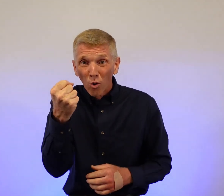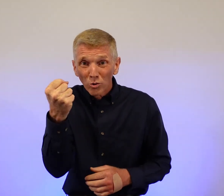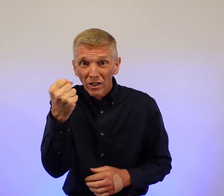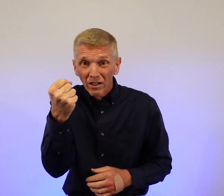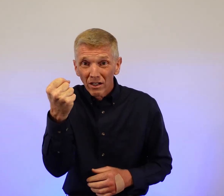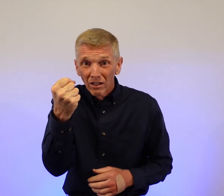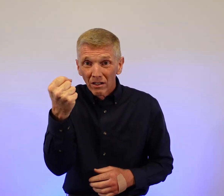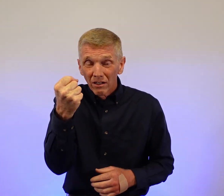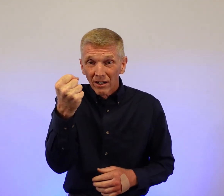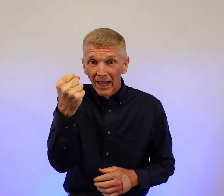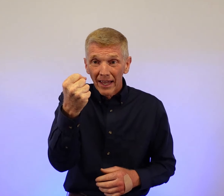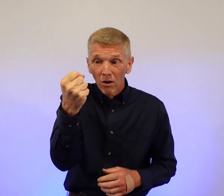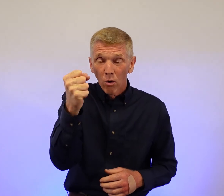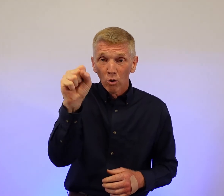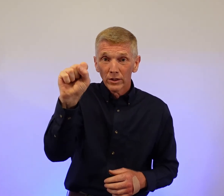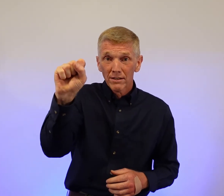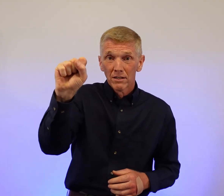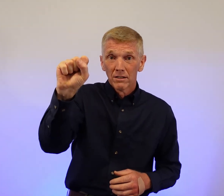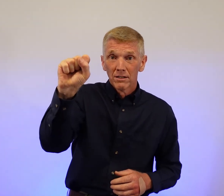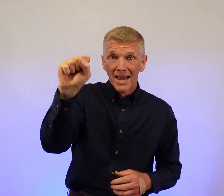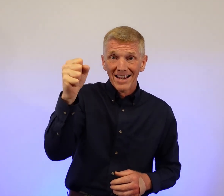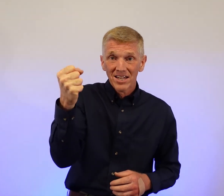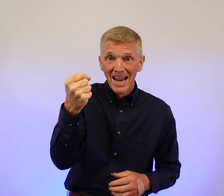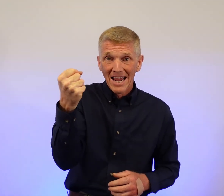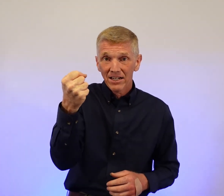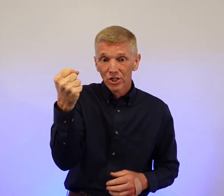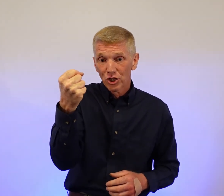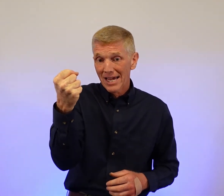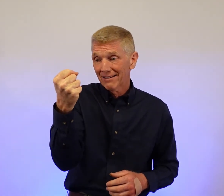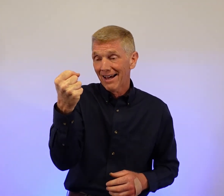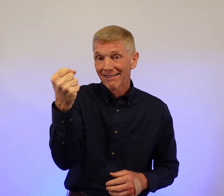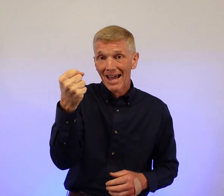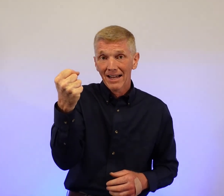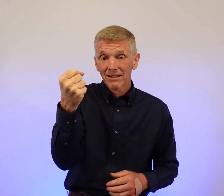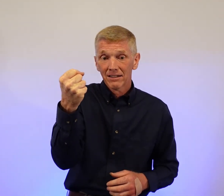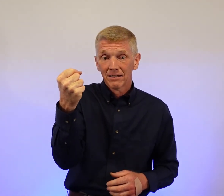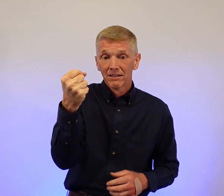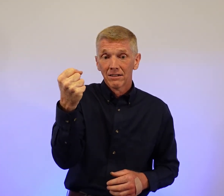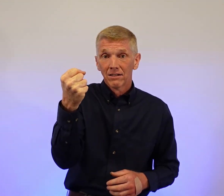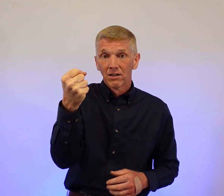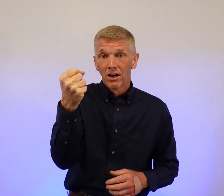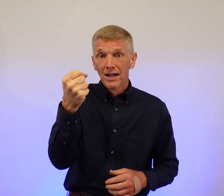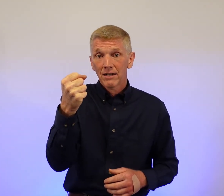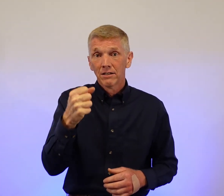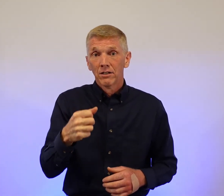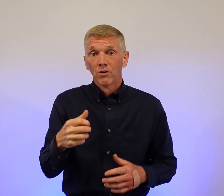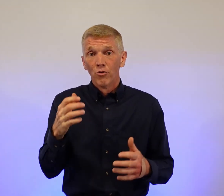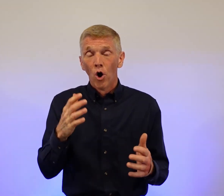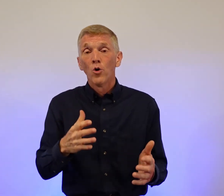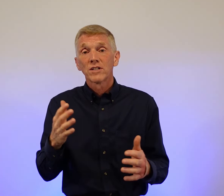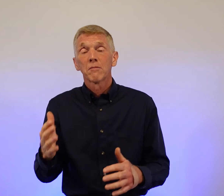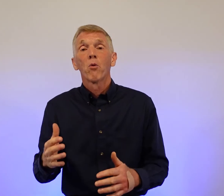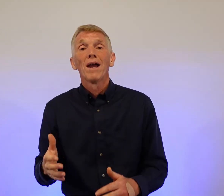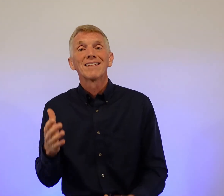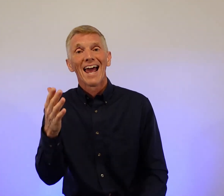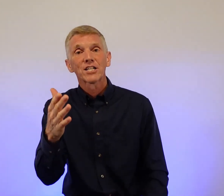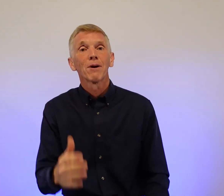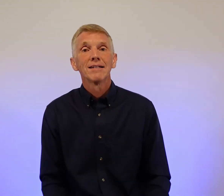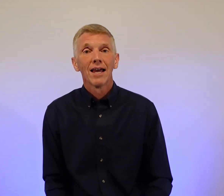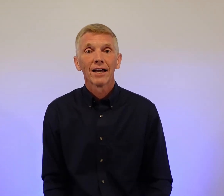hold it, S hand, shaking like that, right? Those are some of the ways an x-ray tech